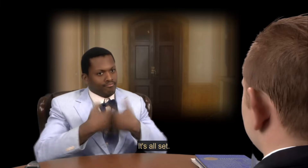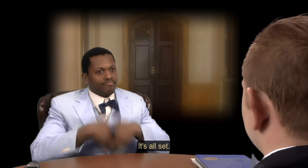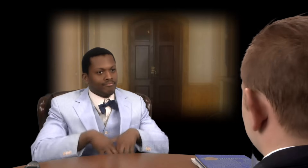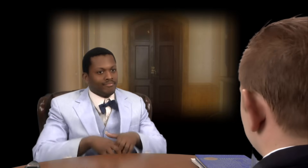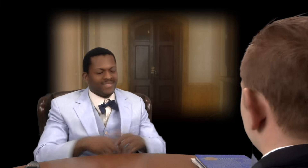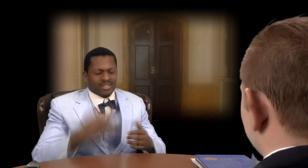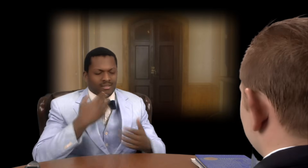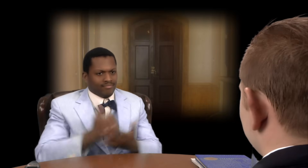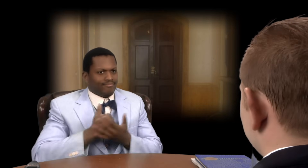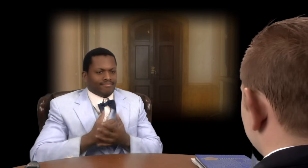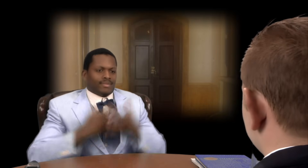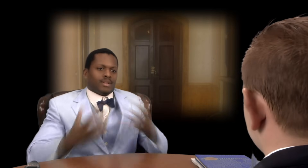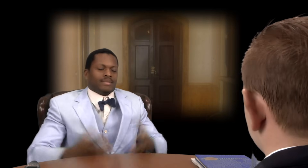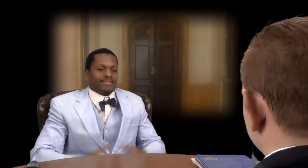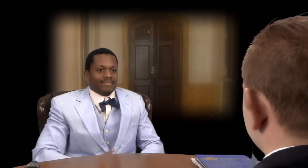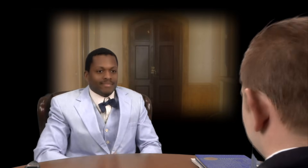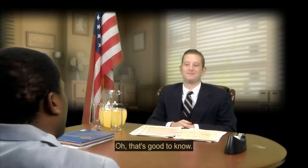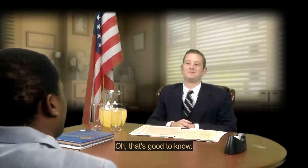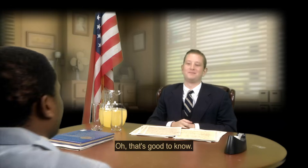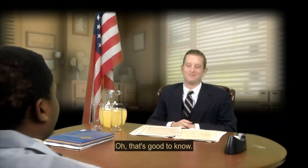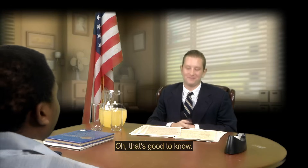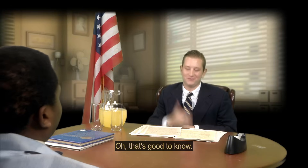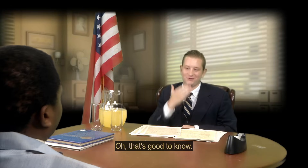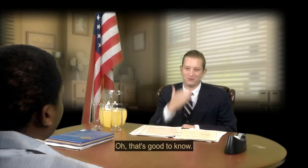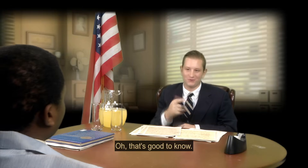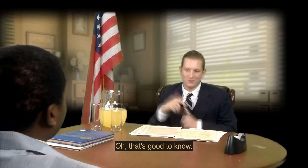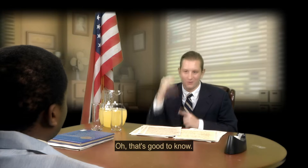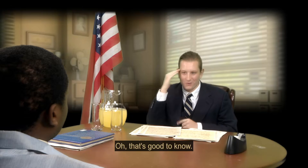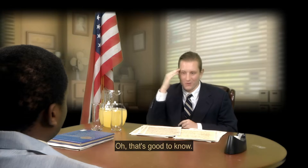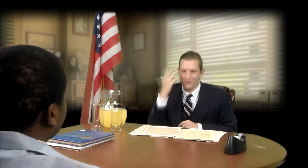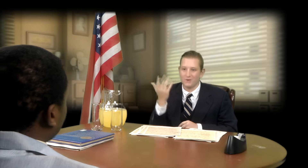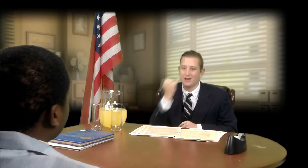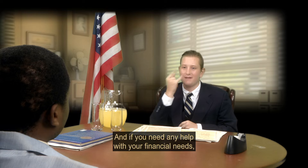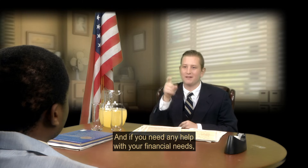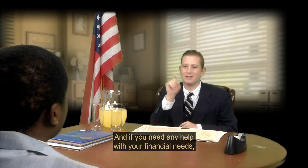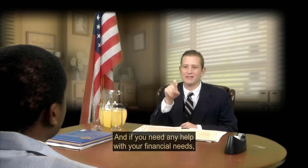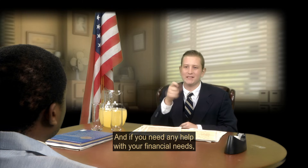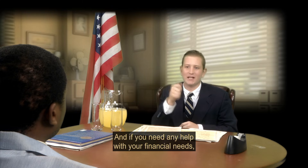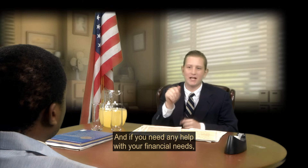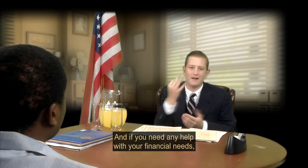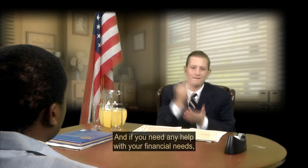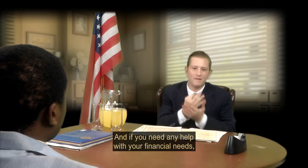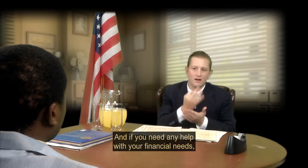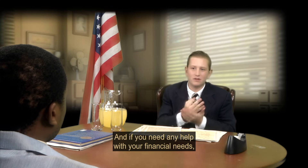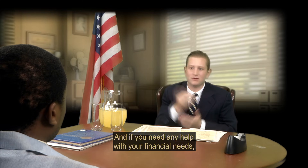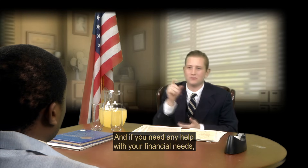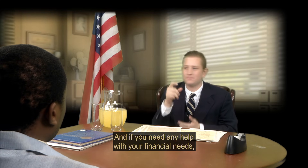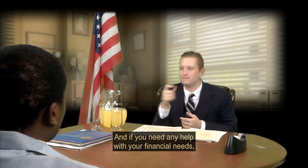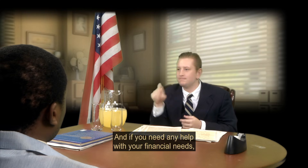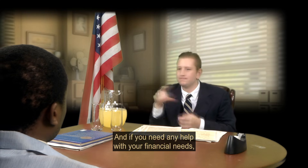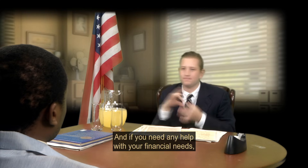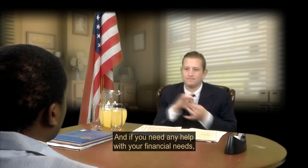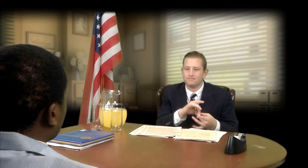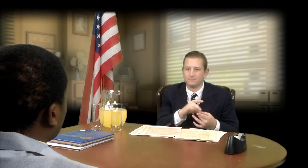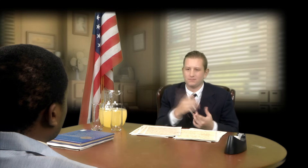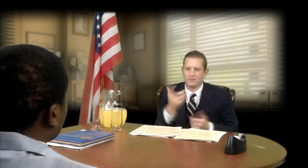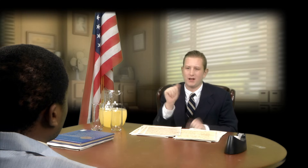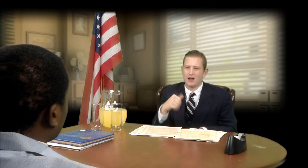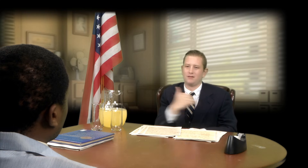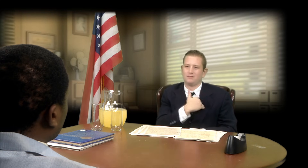set. Thanks for helping me so much. Oh, that's good to know. And if you need any help with your financial needs,